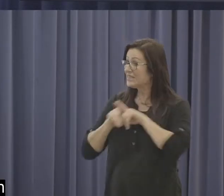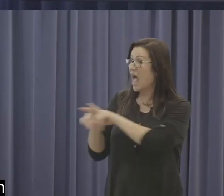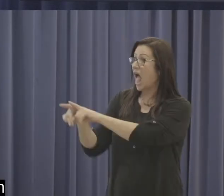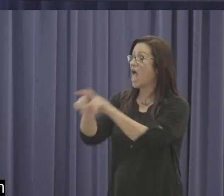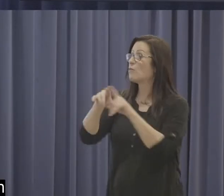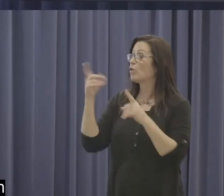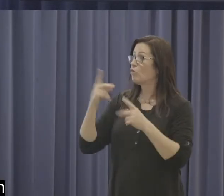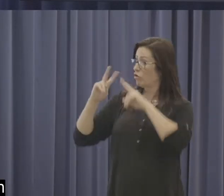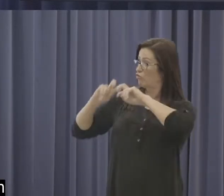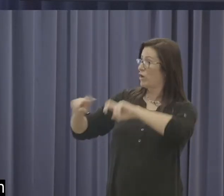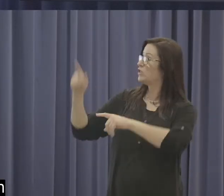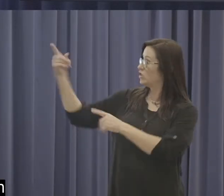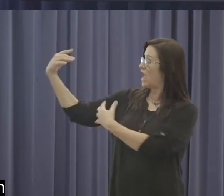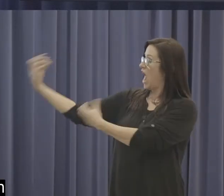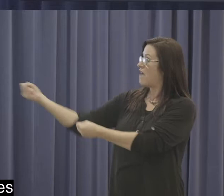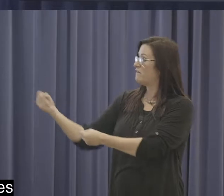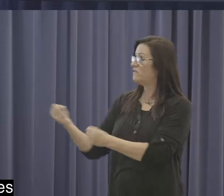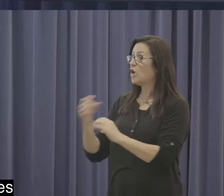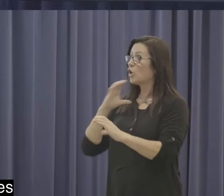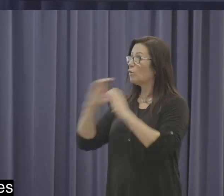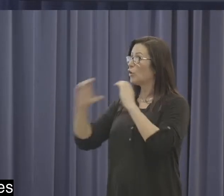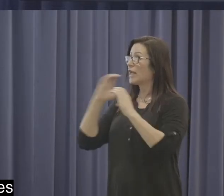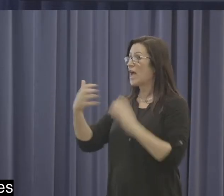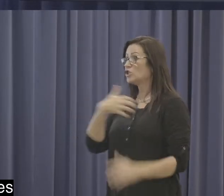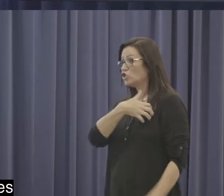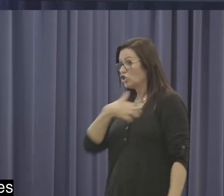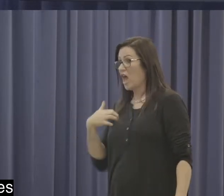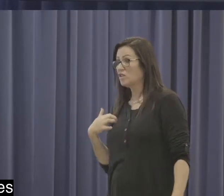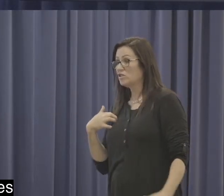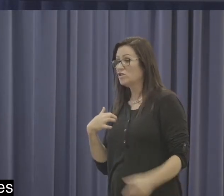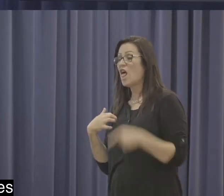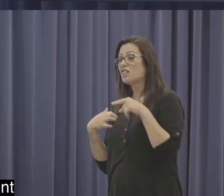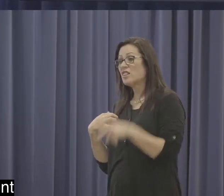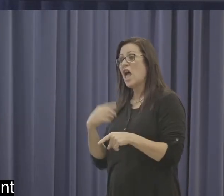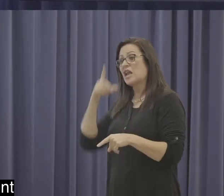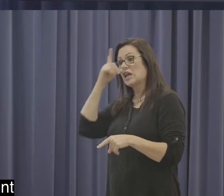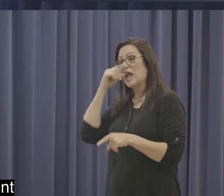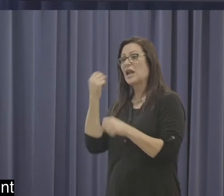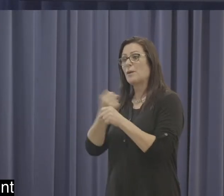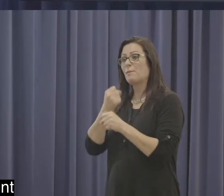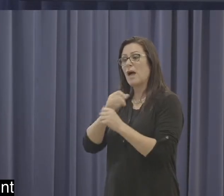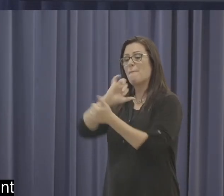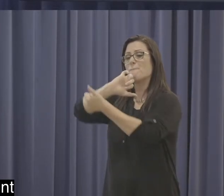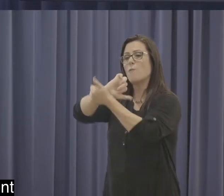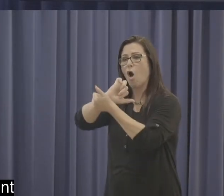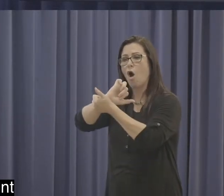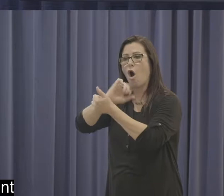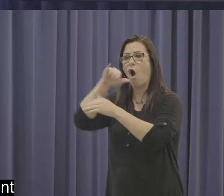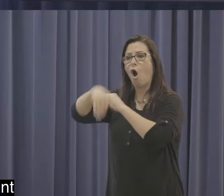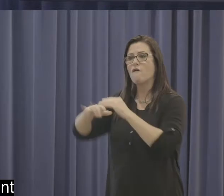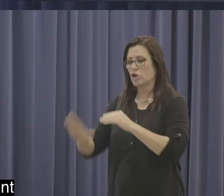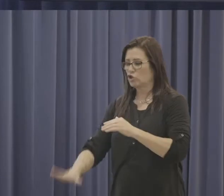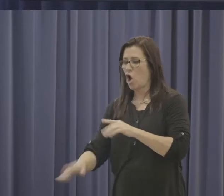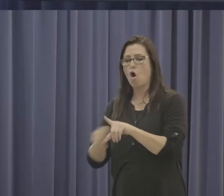what research informs us. Communication challenges have the potential to impede the development of social